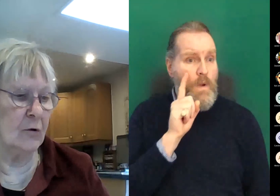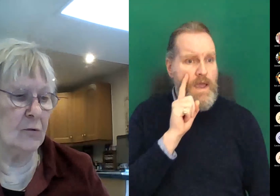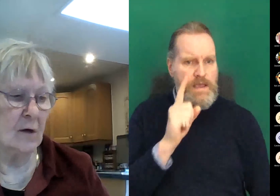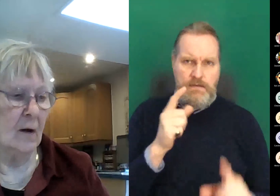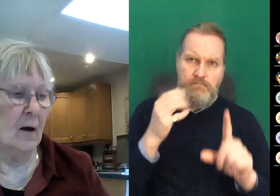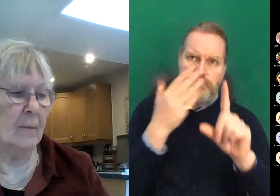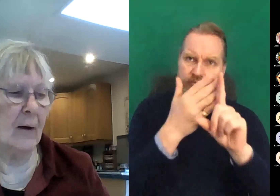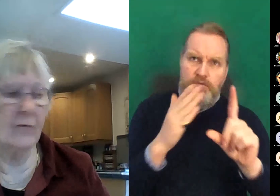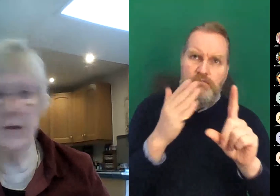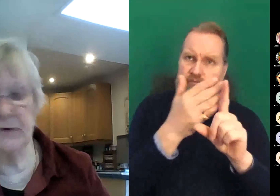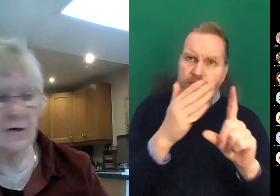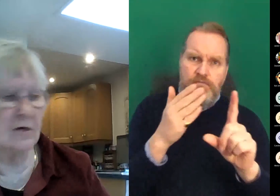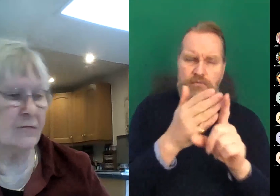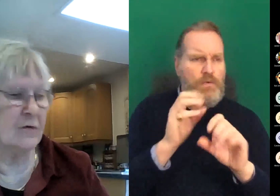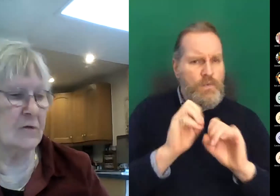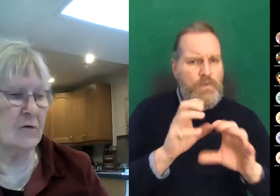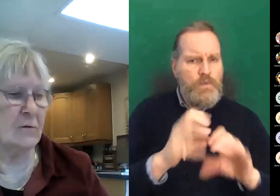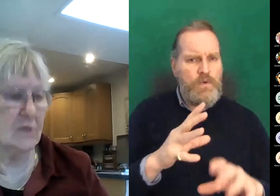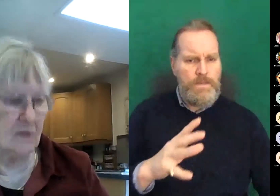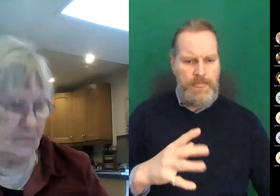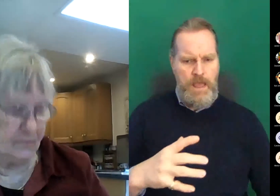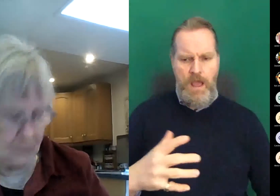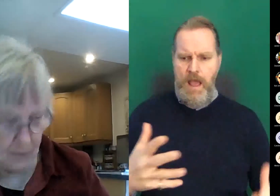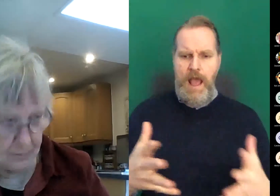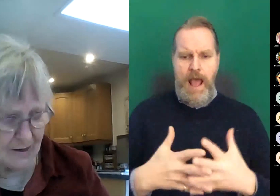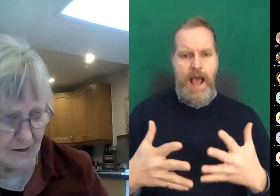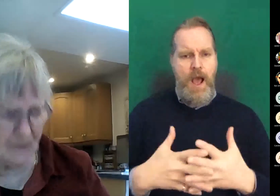deeply held views about representative